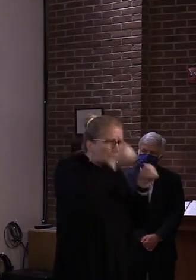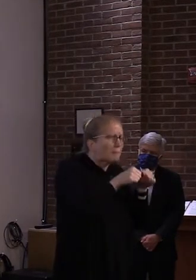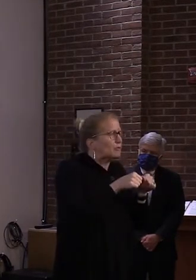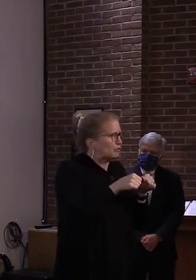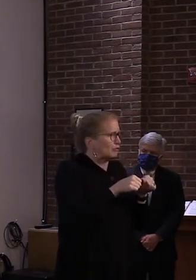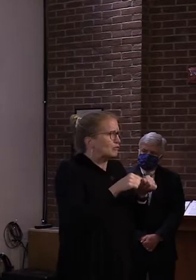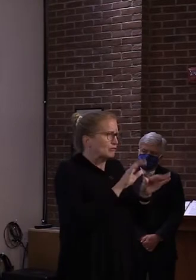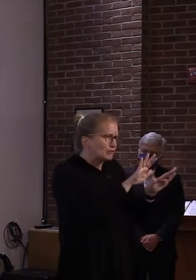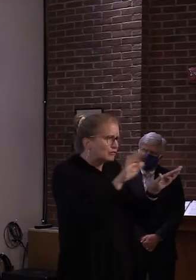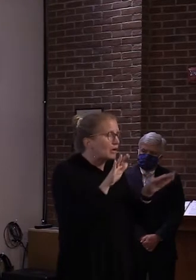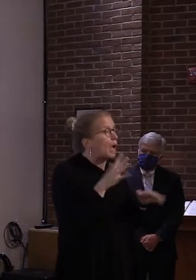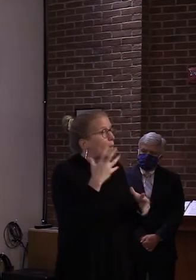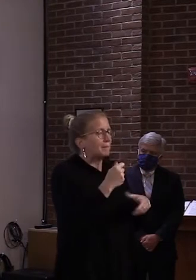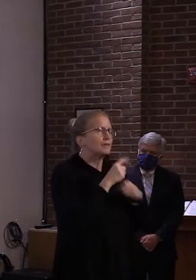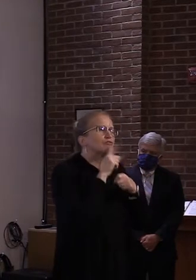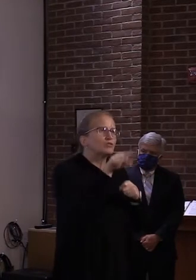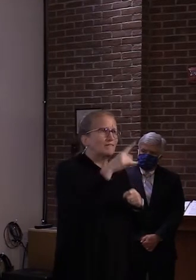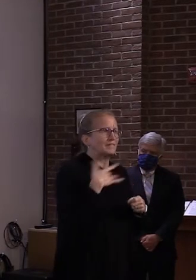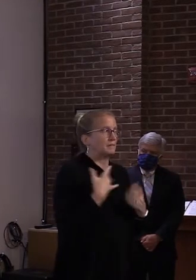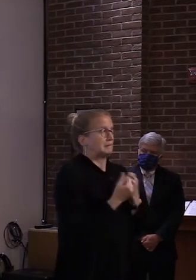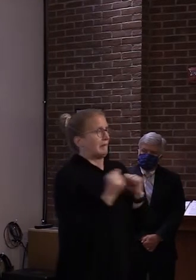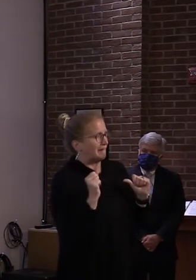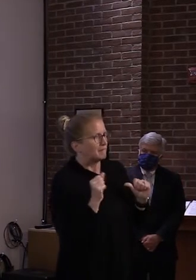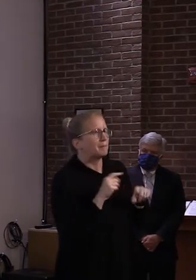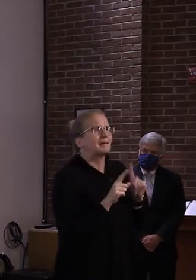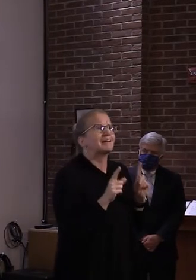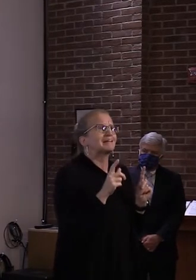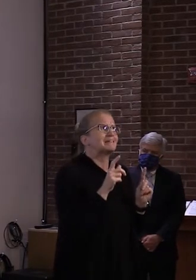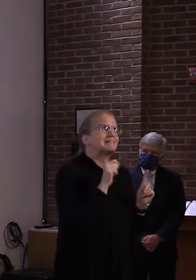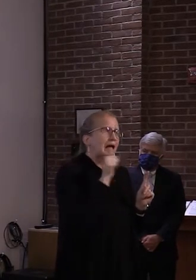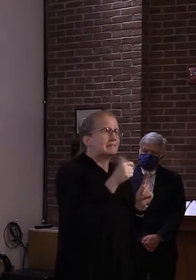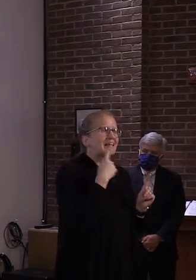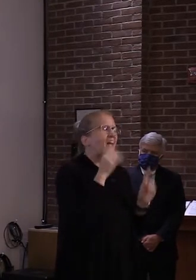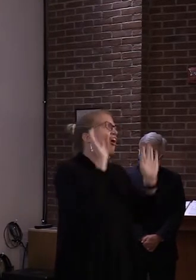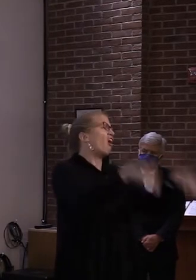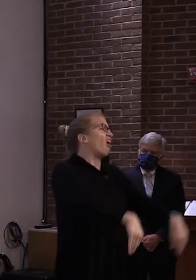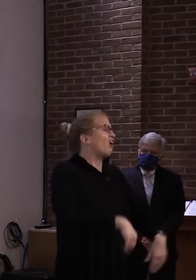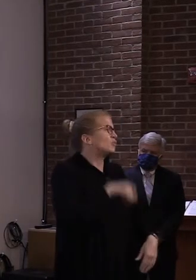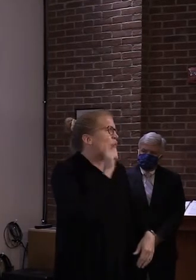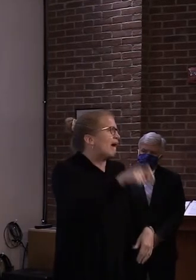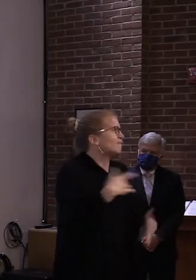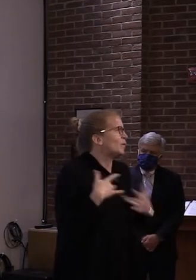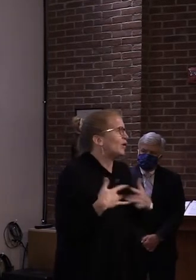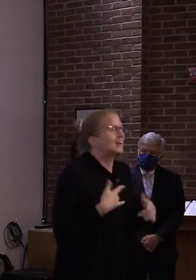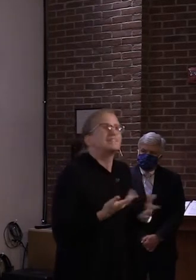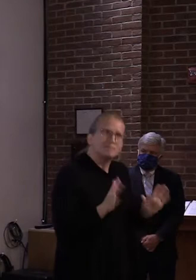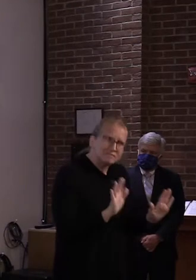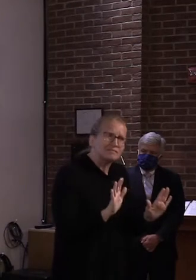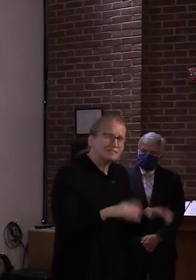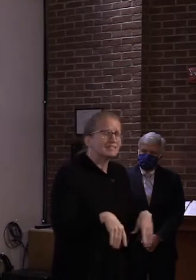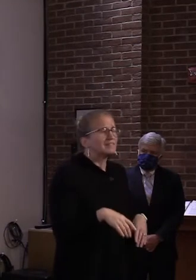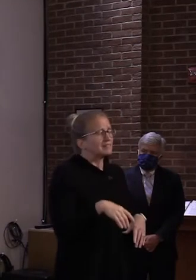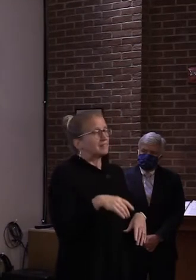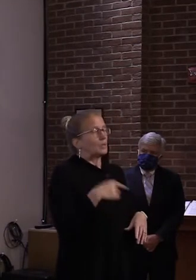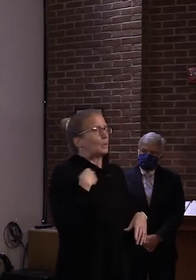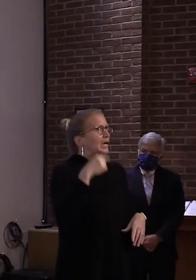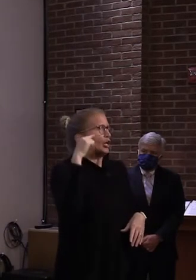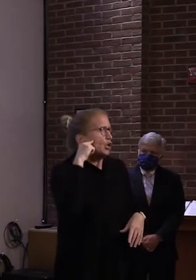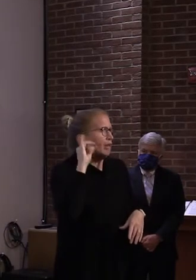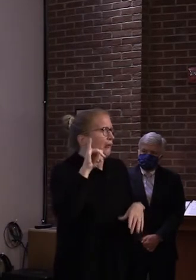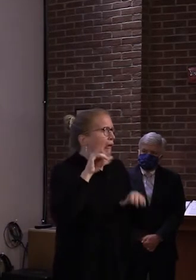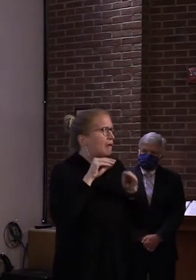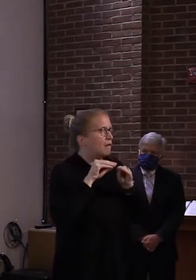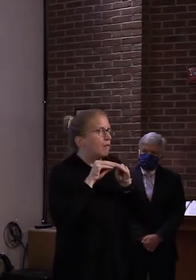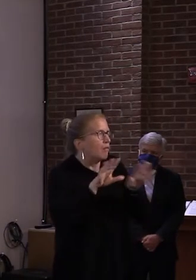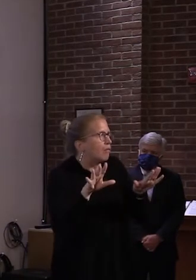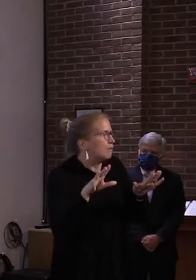falsely reassuring. Whenever we hear about outbreaks or clusters, we understand everyone has a desire to